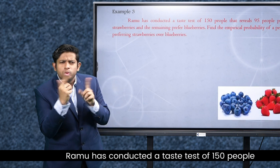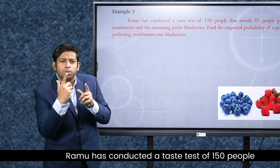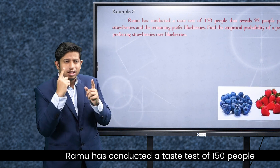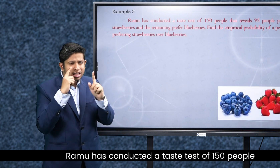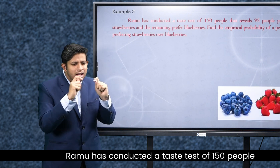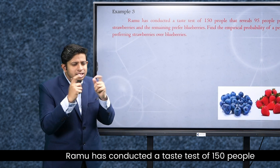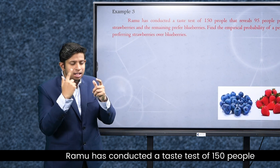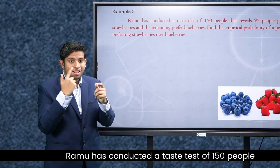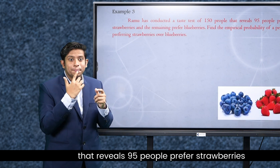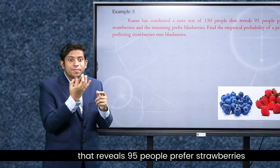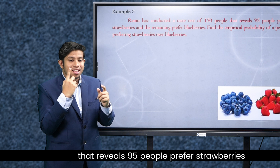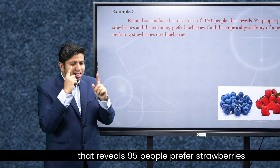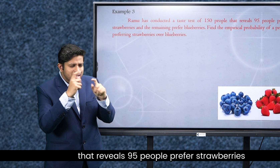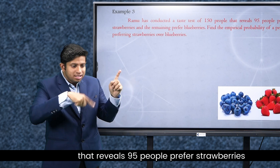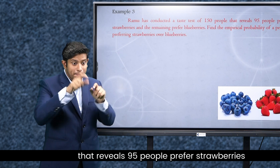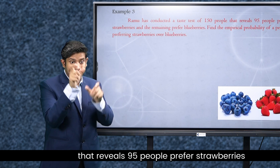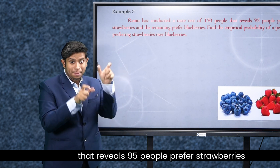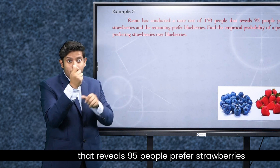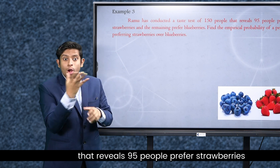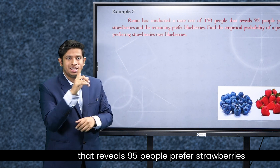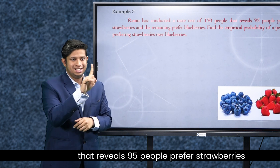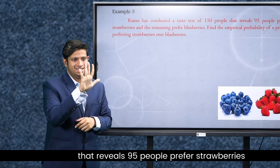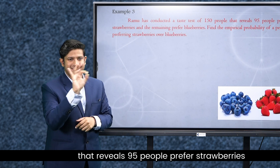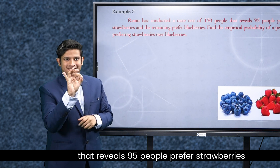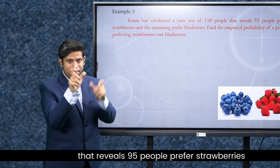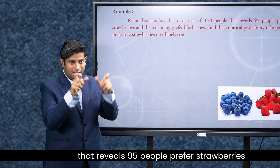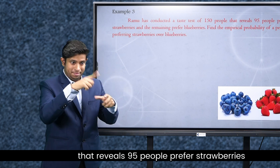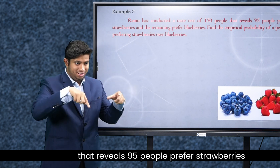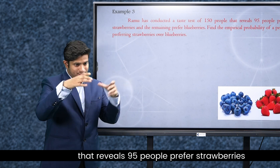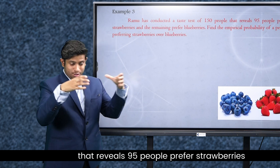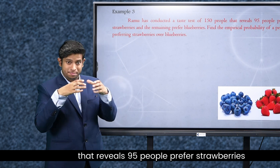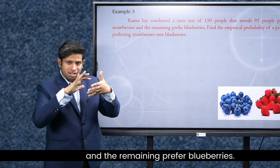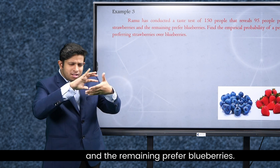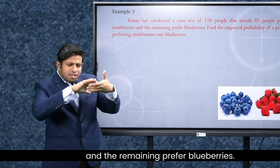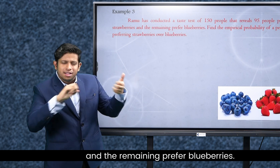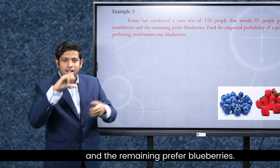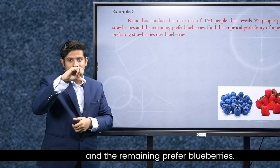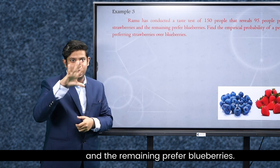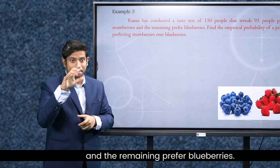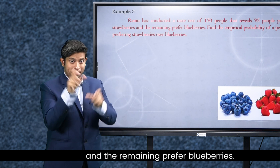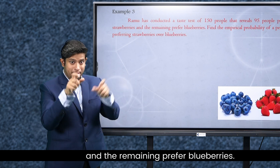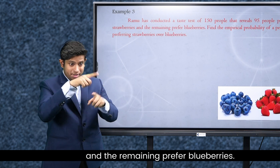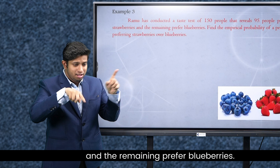150 people that reveals 95 people prefer strawberries and the remaining prefer blueberries.